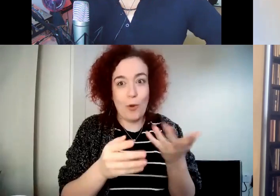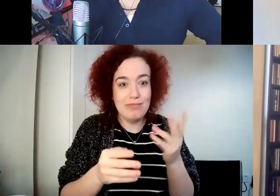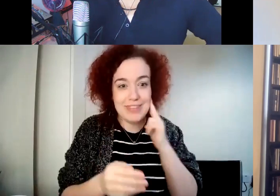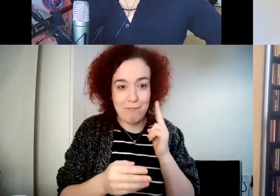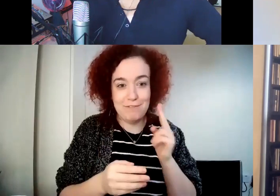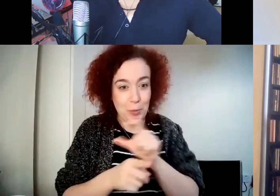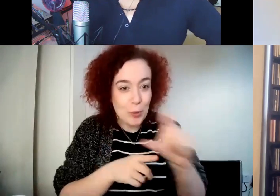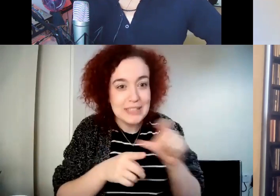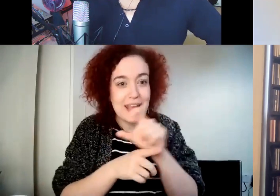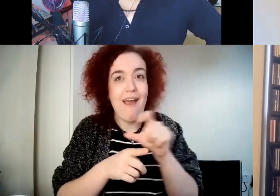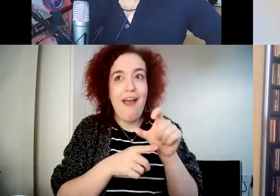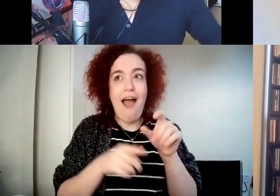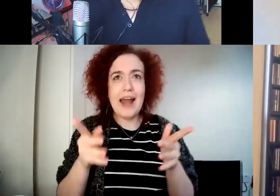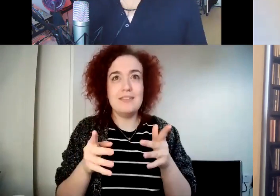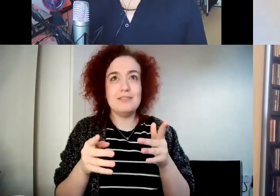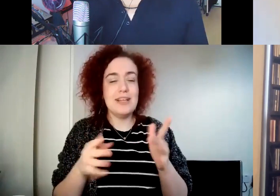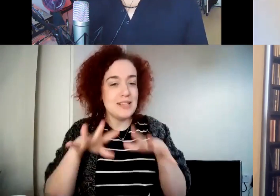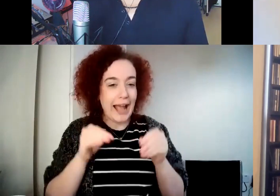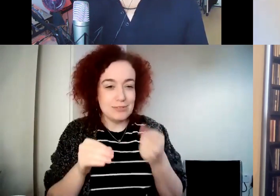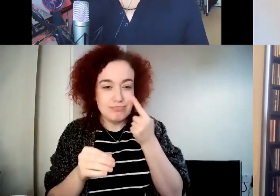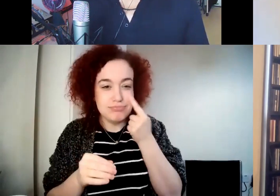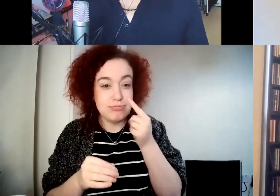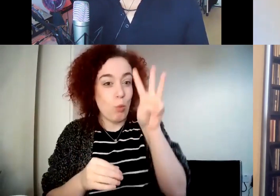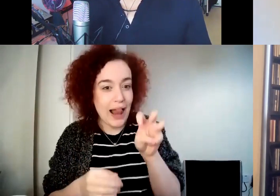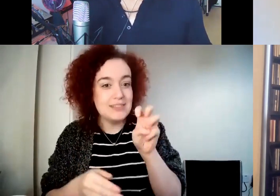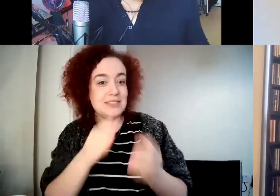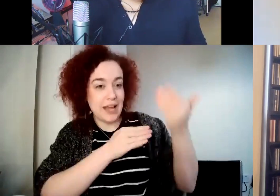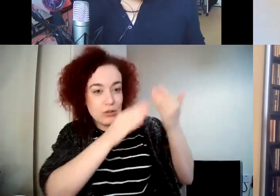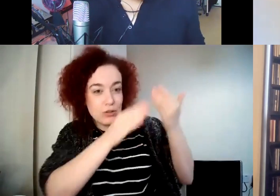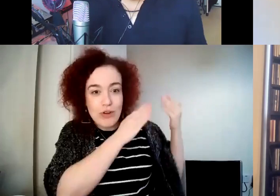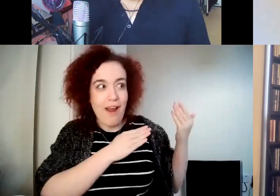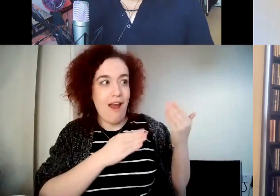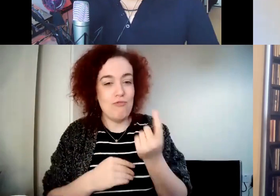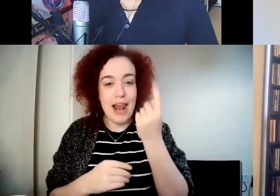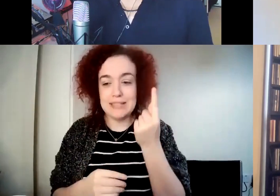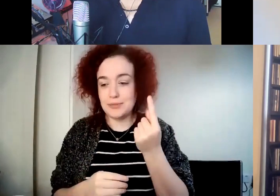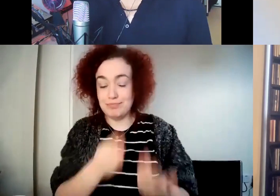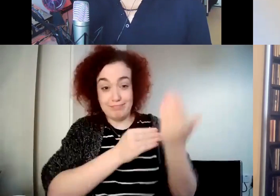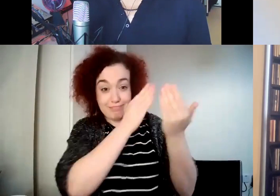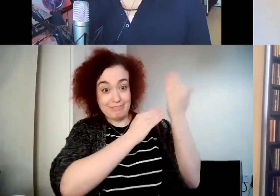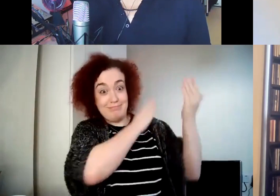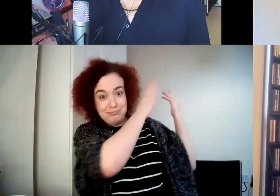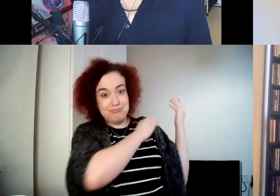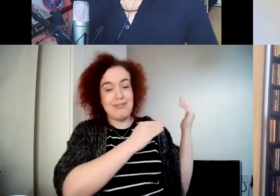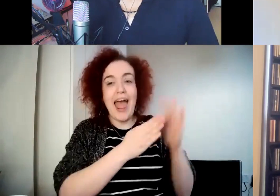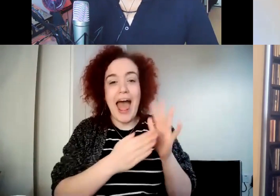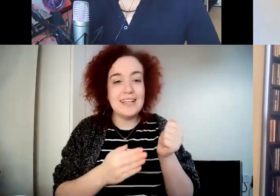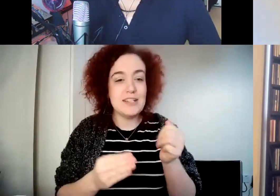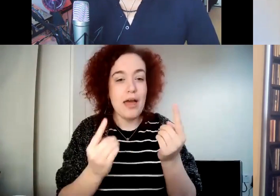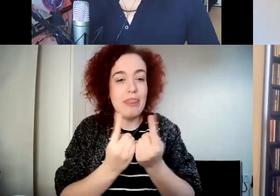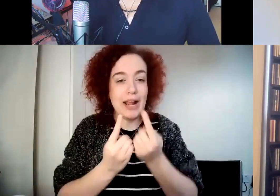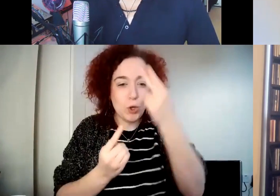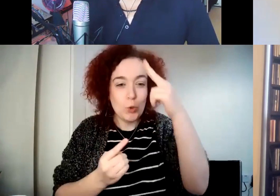point. That had a massive impact on the deaf community. Also, so I started looking at the Welsh history in relation to that, and I realised